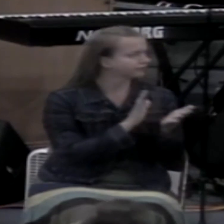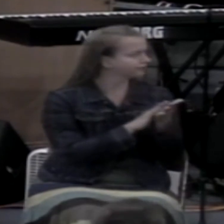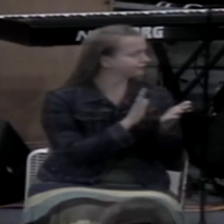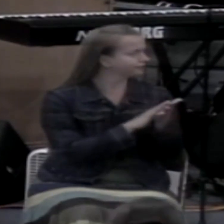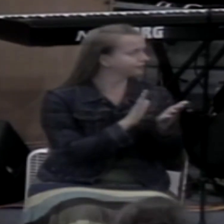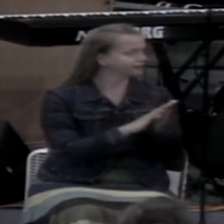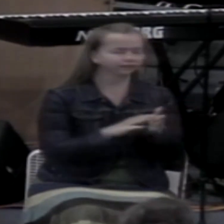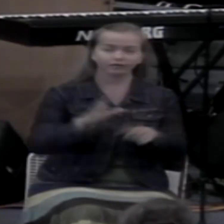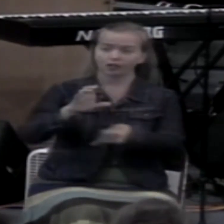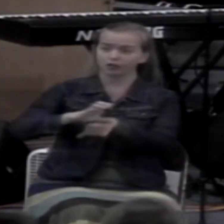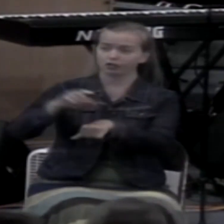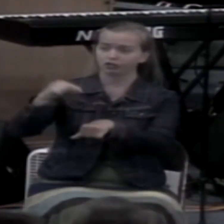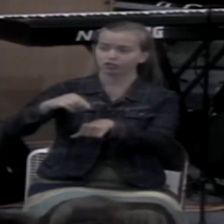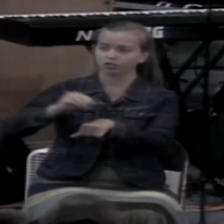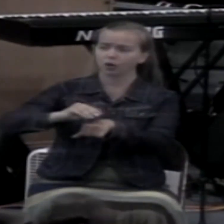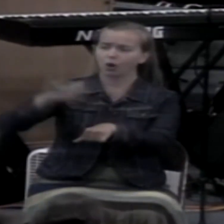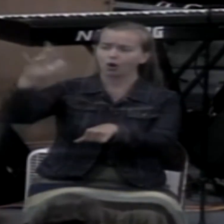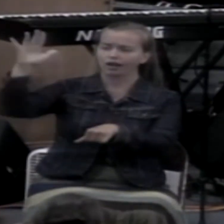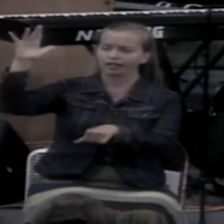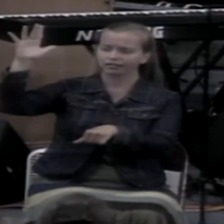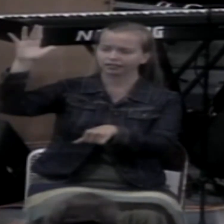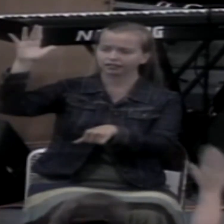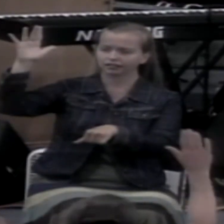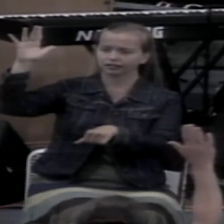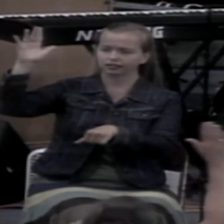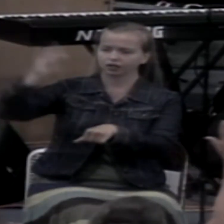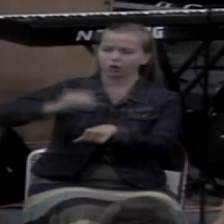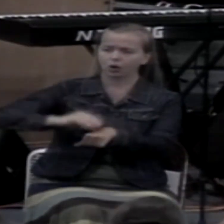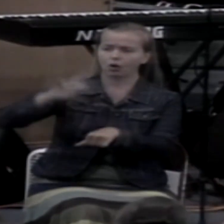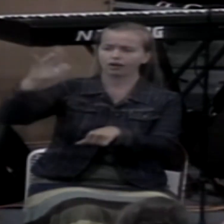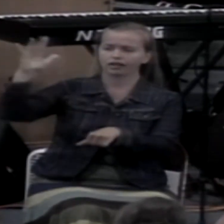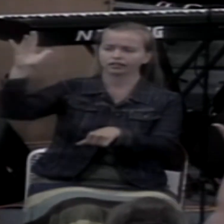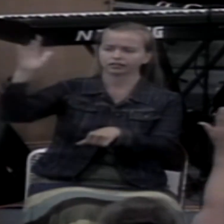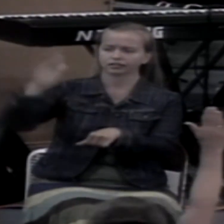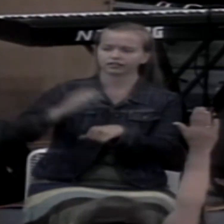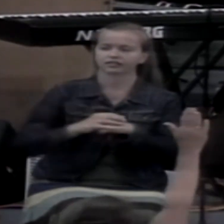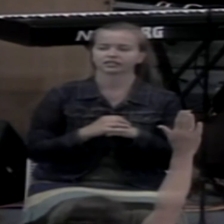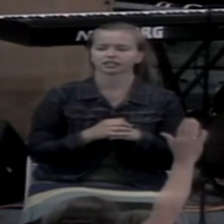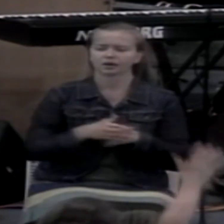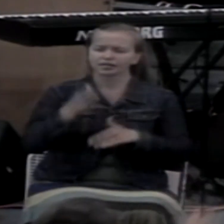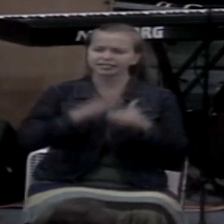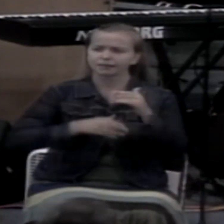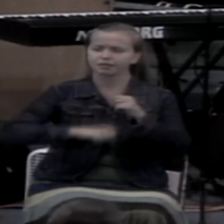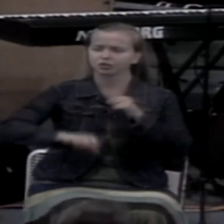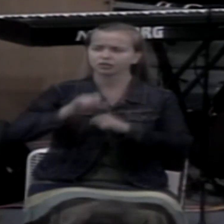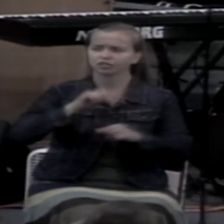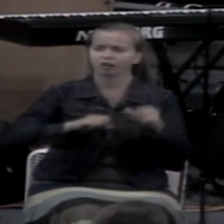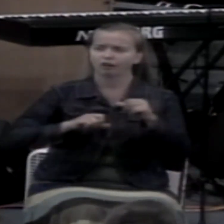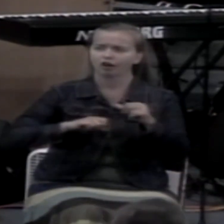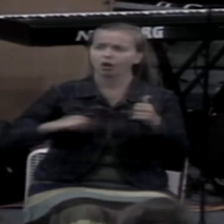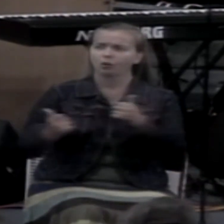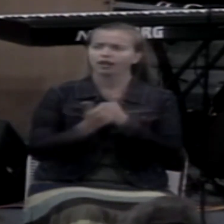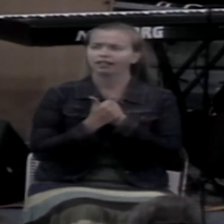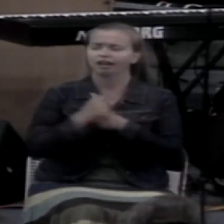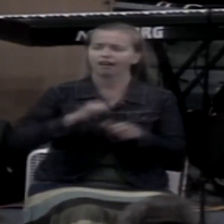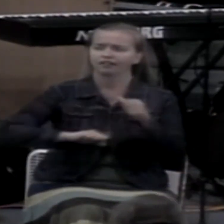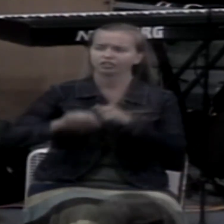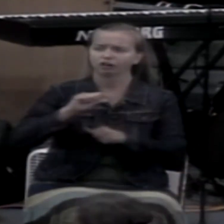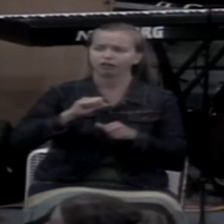What's wrong with believing the United Pentecostal Church is the greatest church organization on the face of the earth? What's wrong with